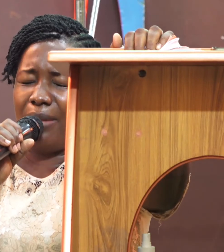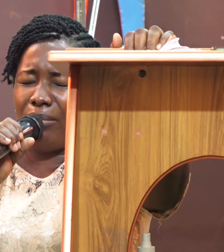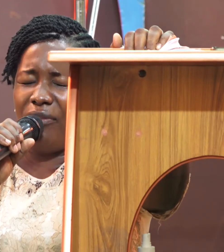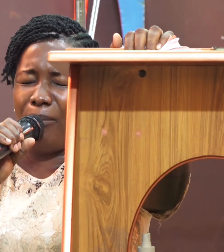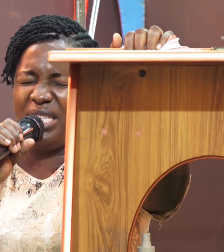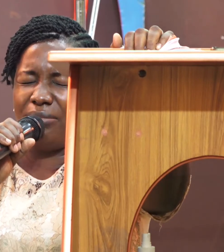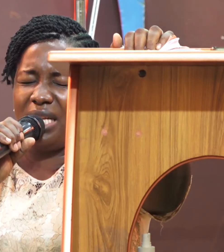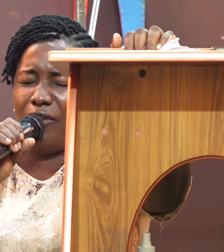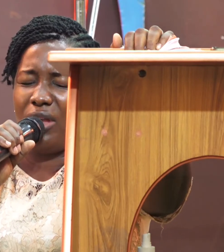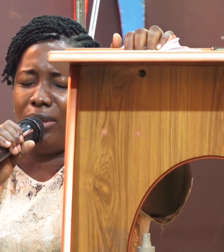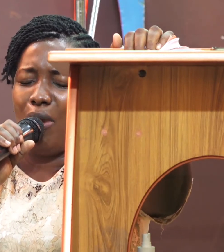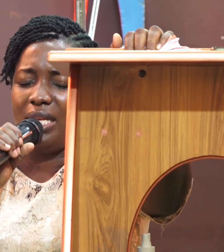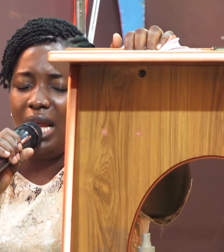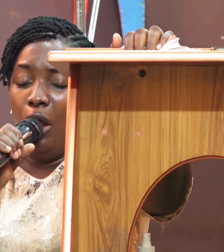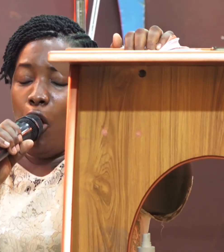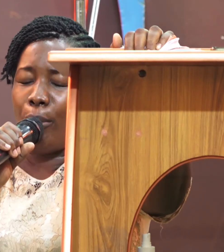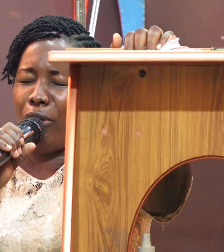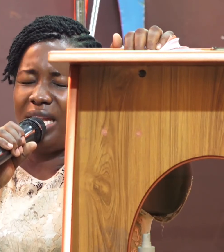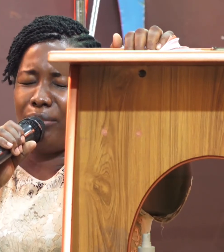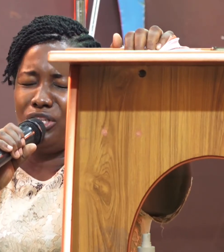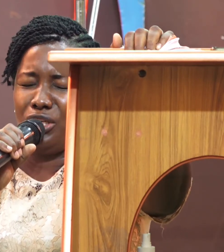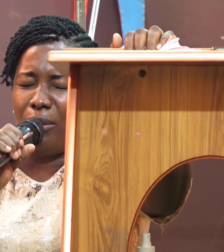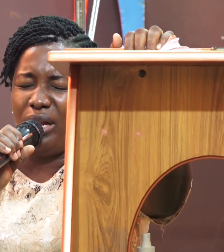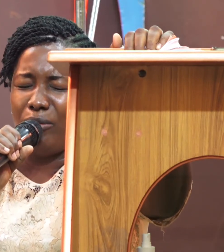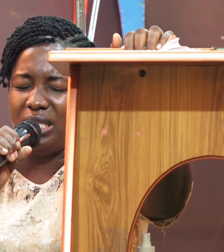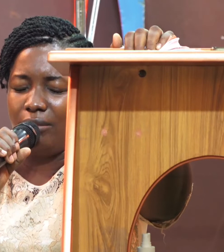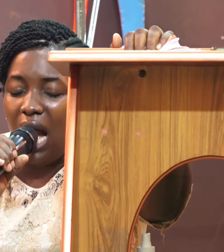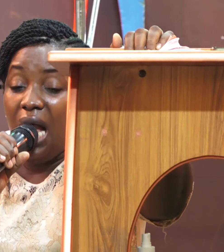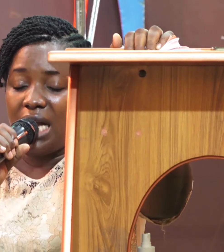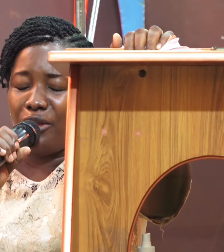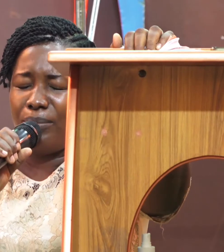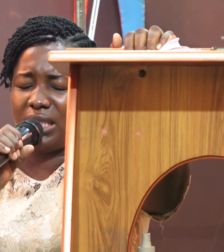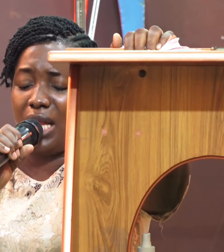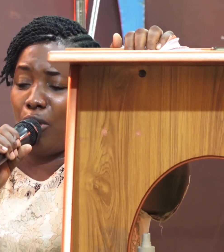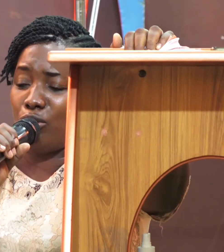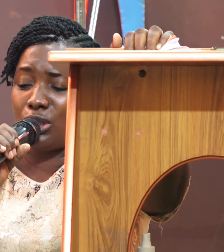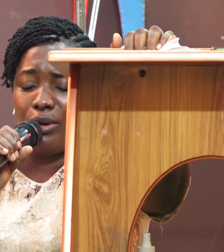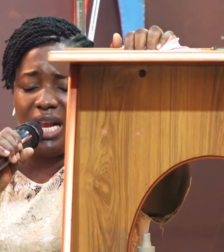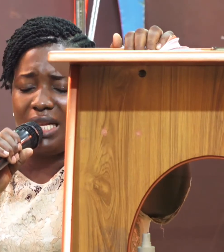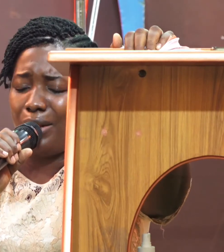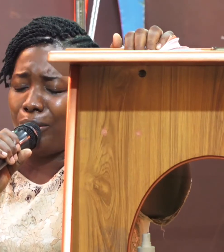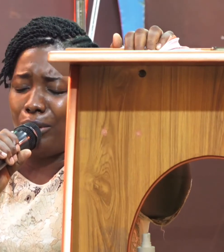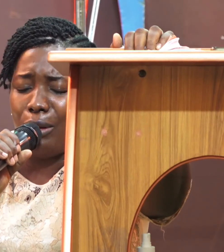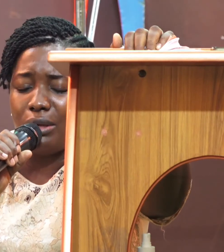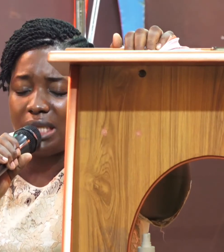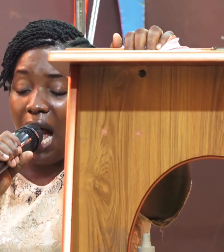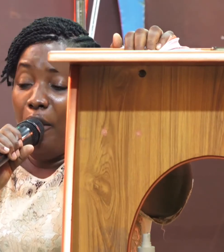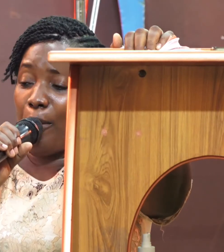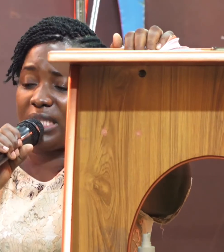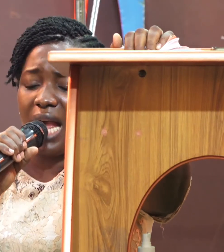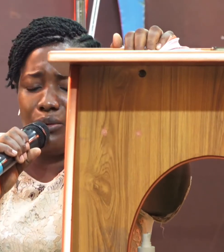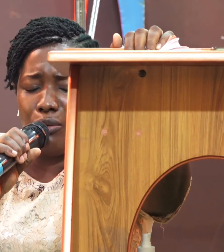naye era ebyo biva mu mitima gyaffe emirwadde obulwadde bungi nnyo buli mu mitima naye omusaayi gwo gusobolera ddala